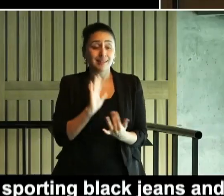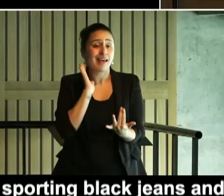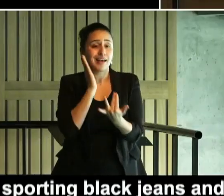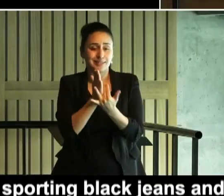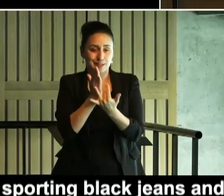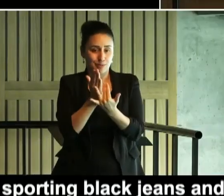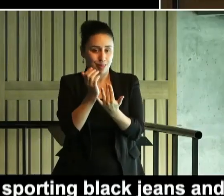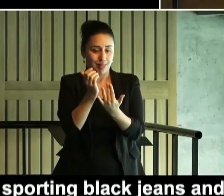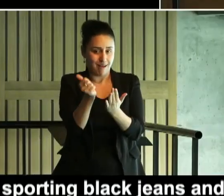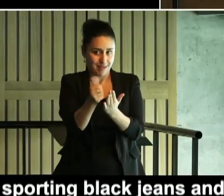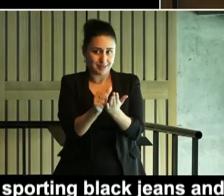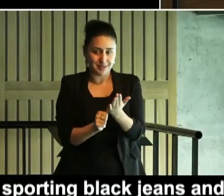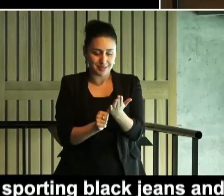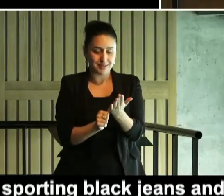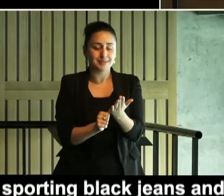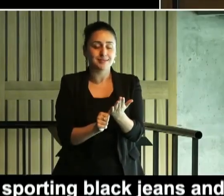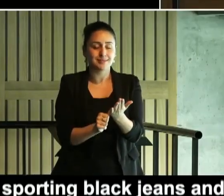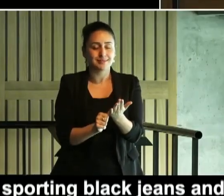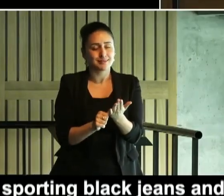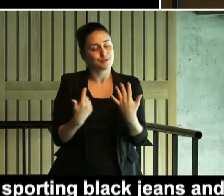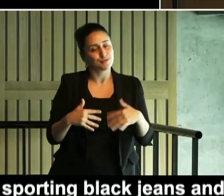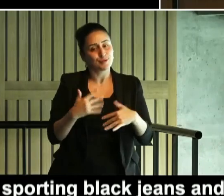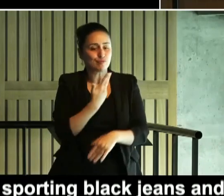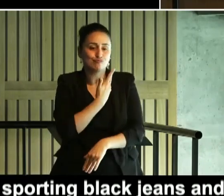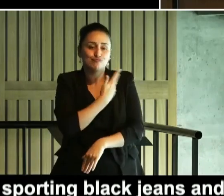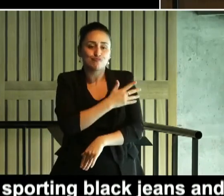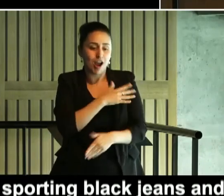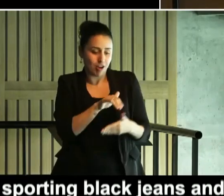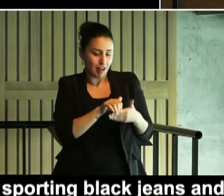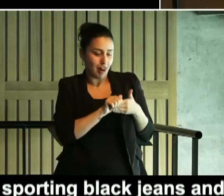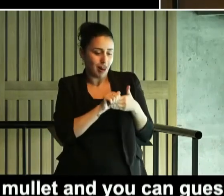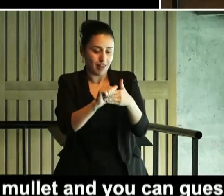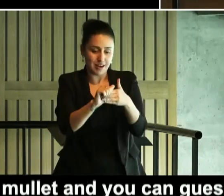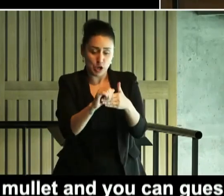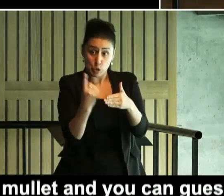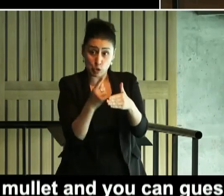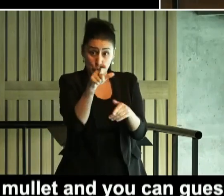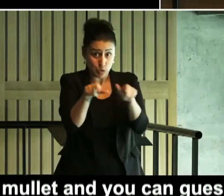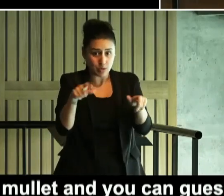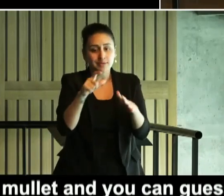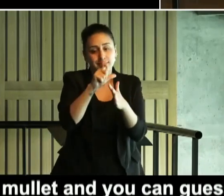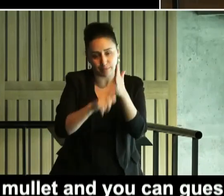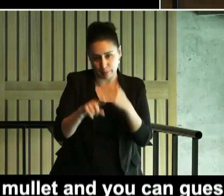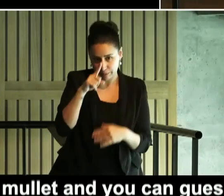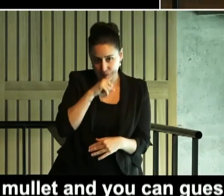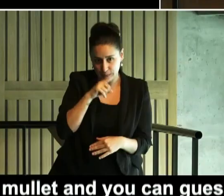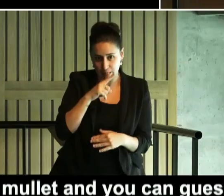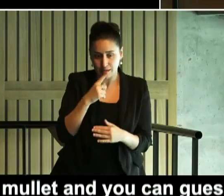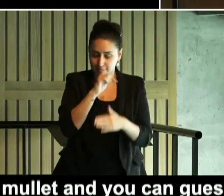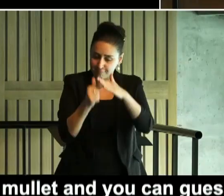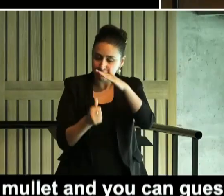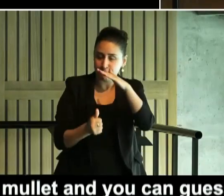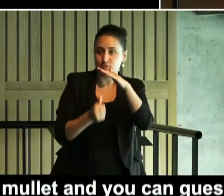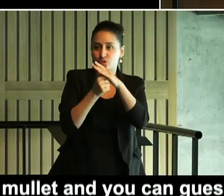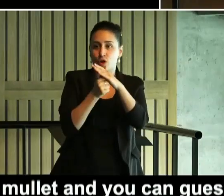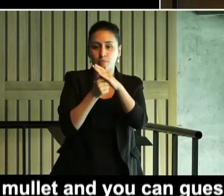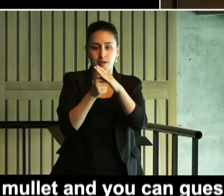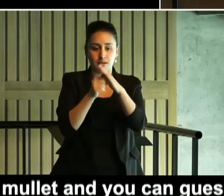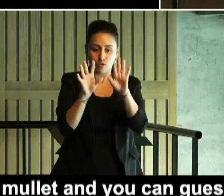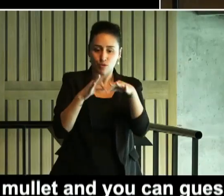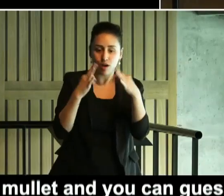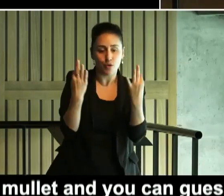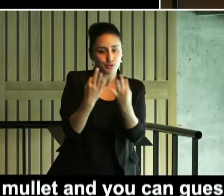Accessible Arts is proudly disability-led and the peak arts and disability organisation for New South